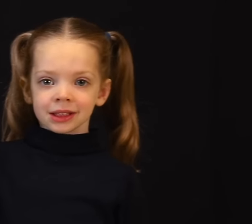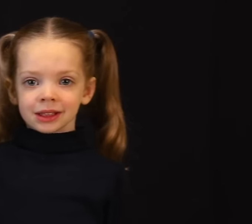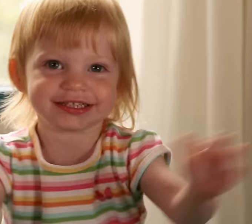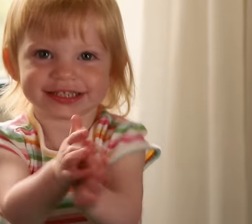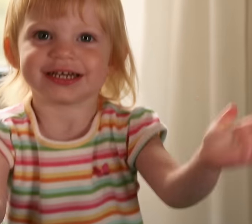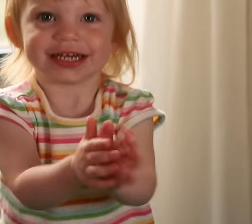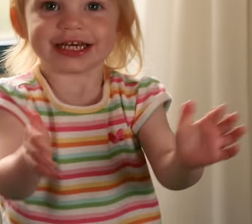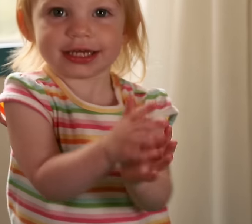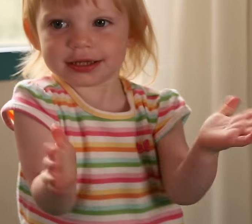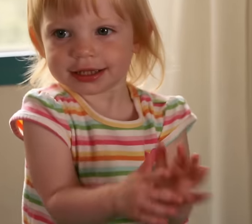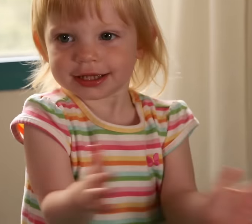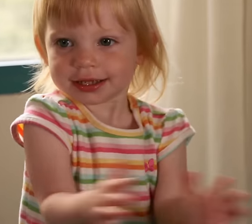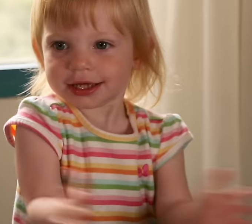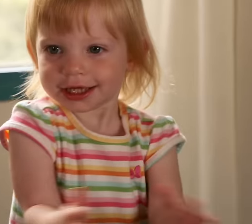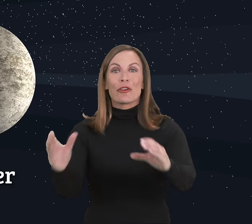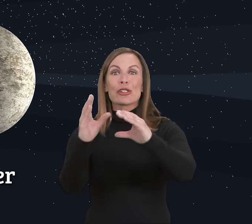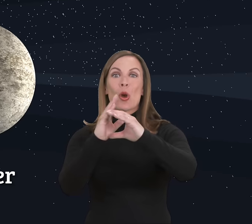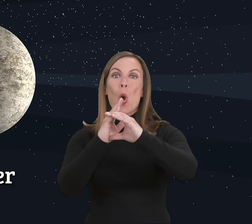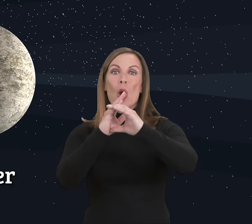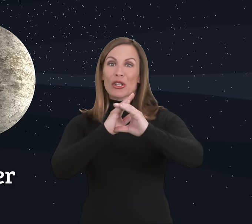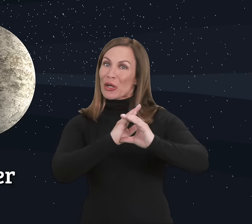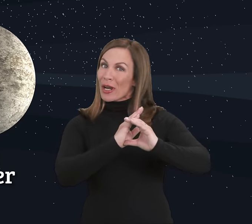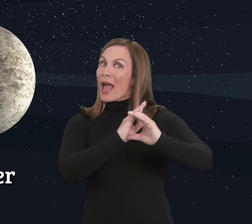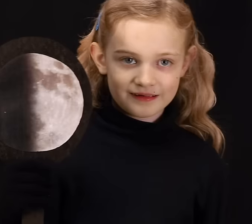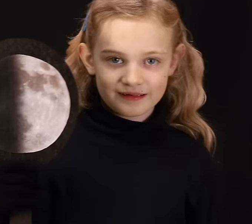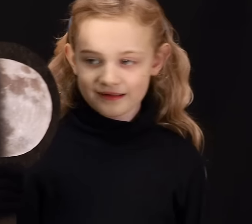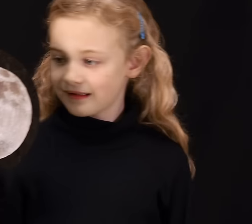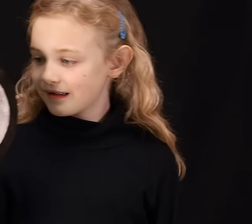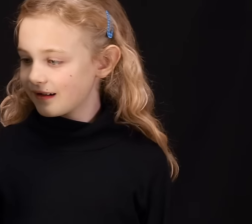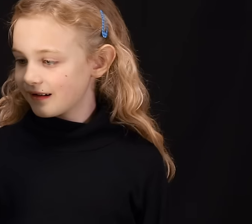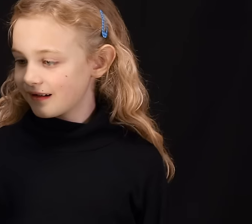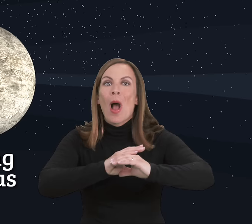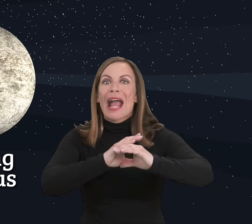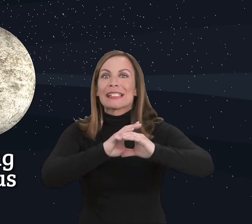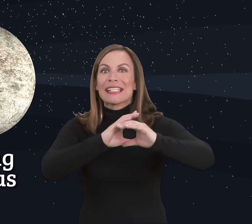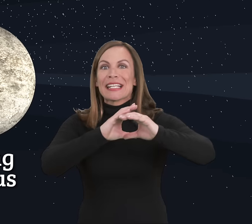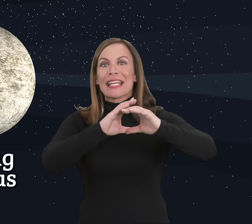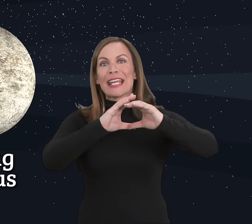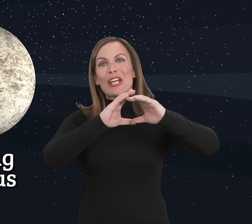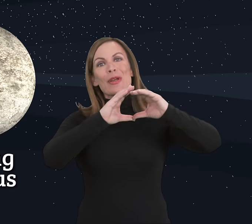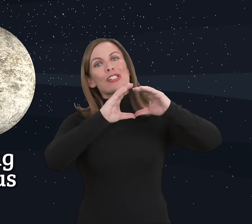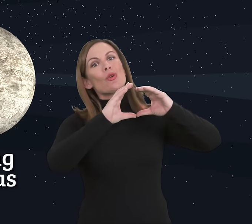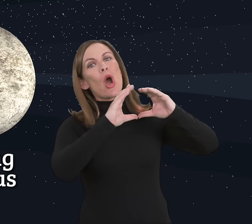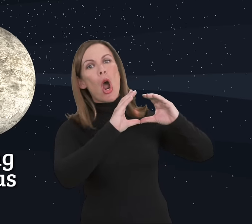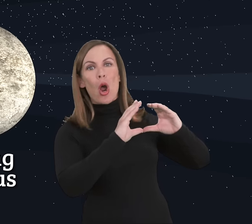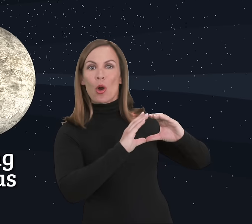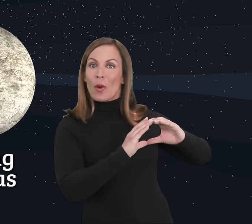your smile. First quarter, half moon, then waxing gibbous